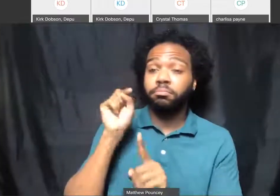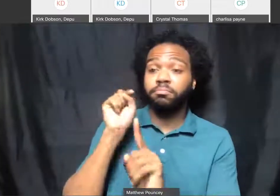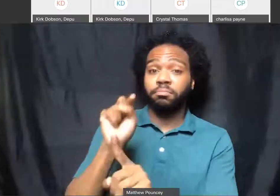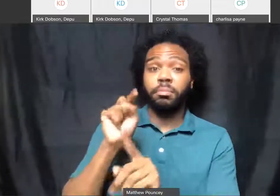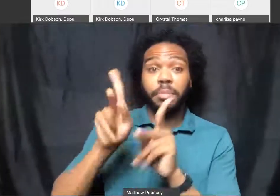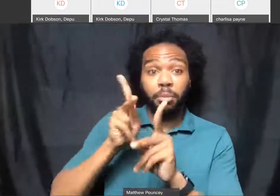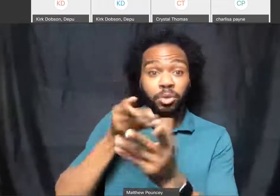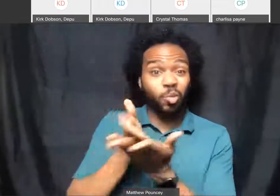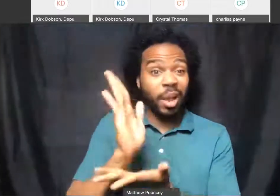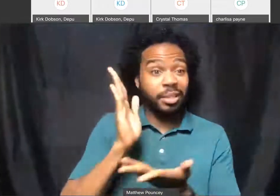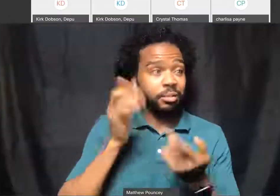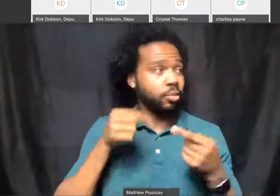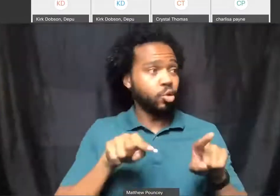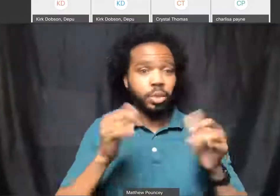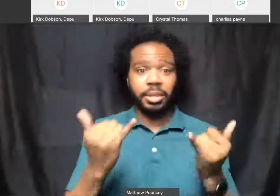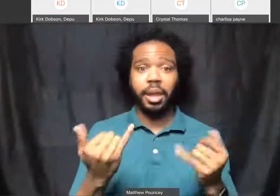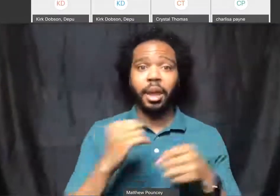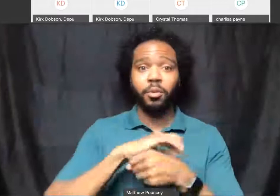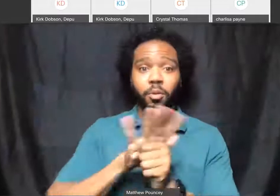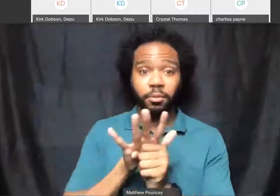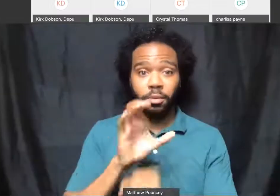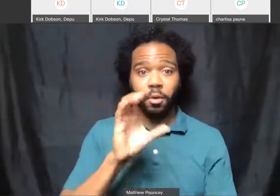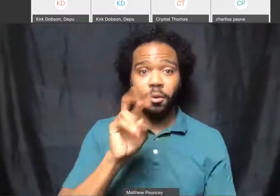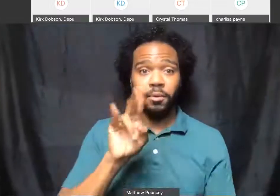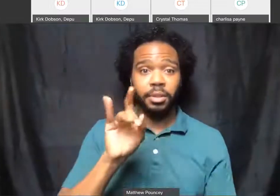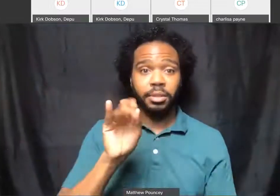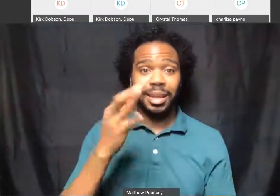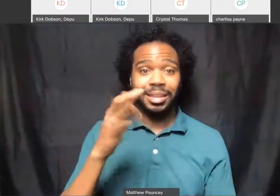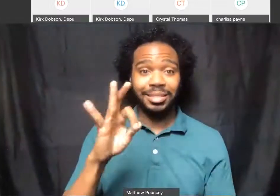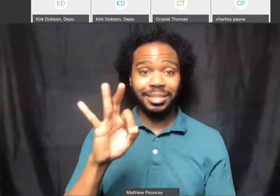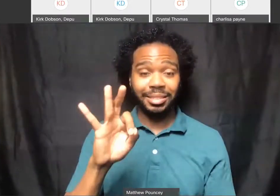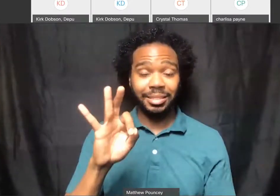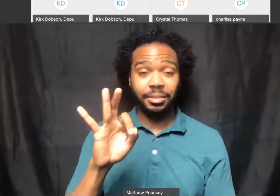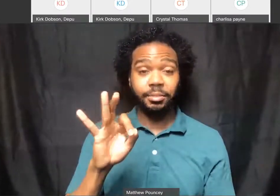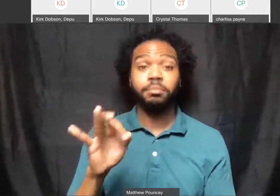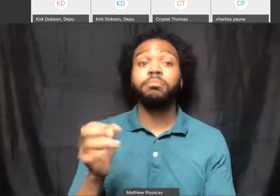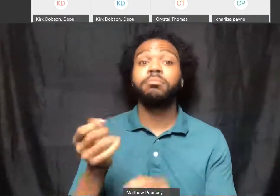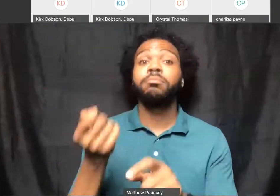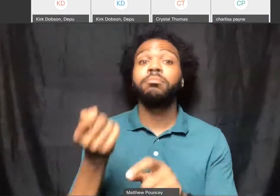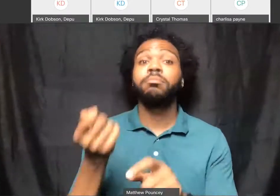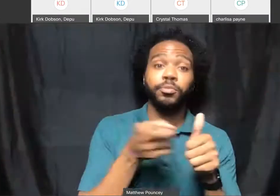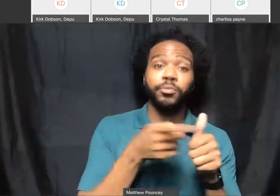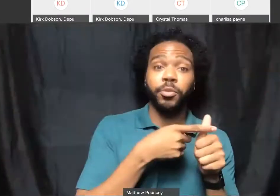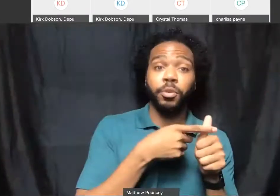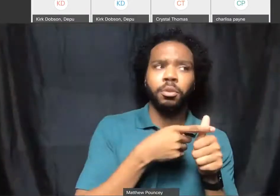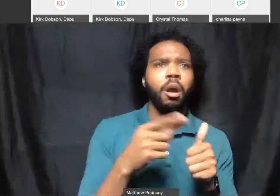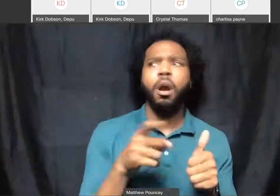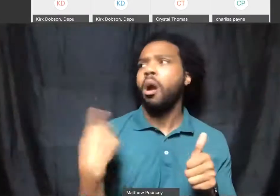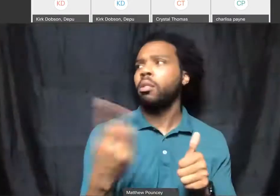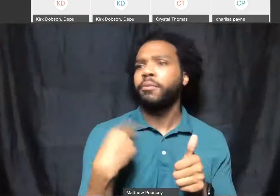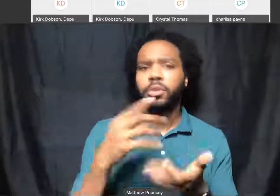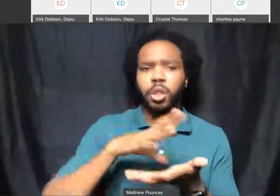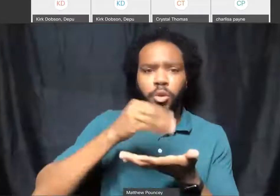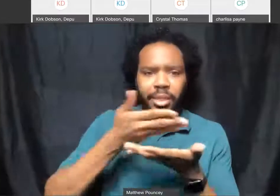during COVID-19. First of all of us learned some things about our rights during COVID-19 when